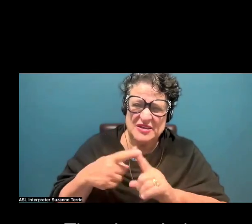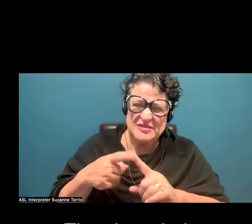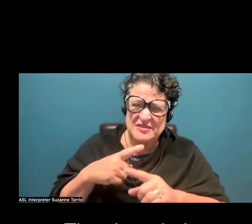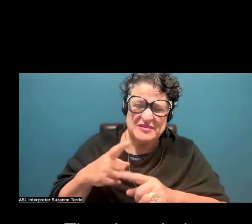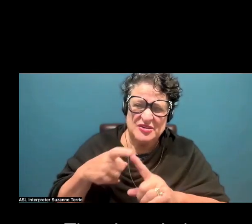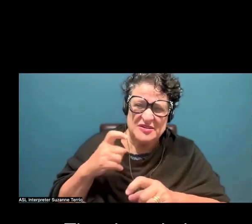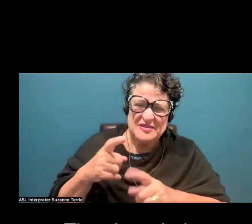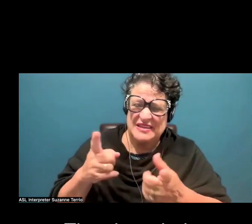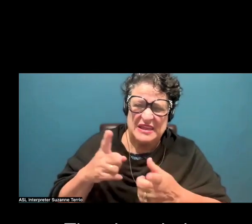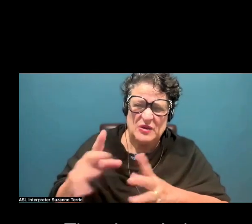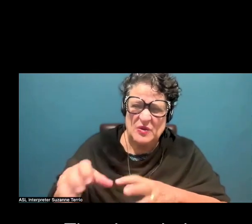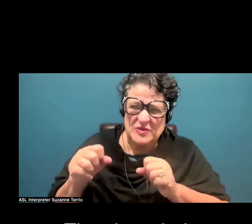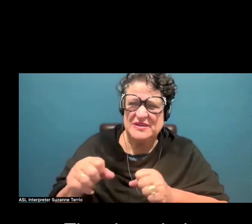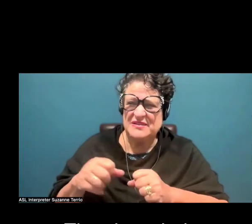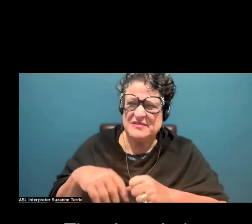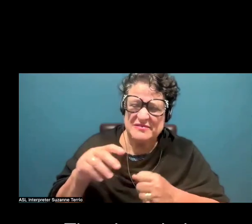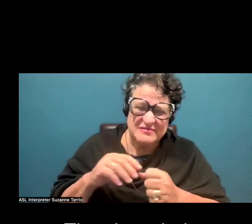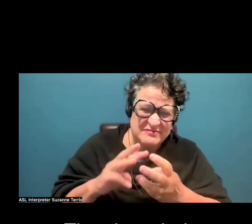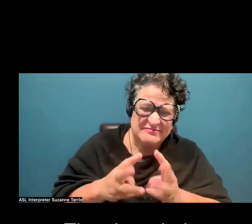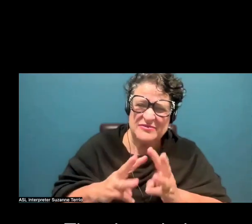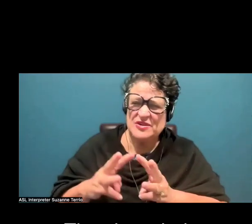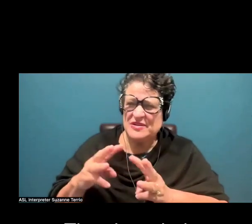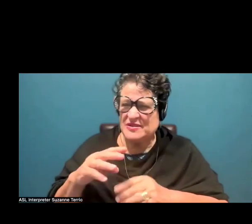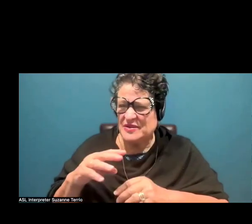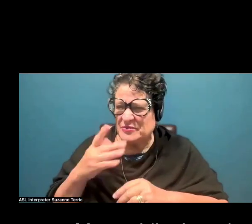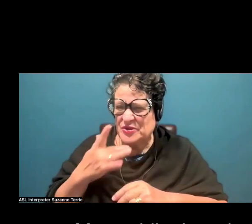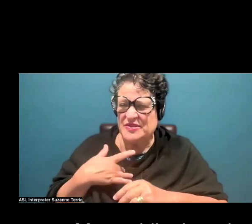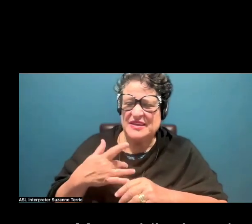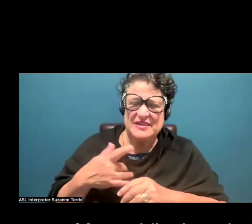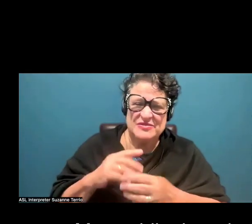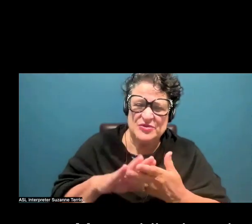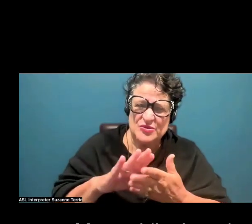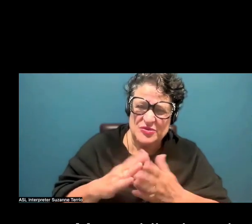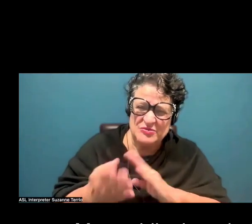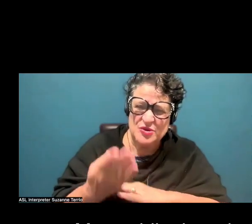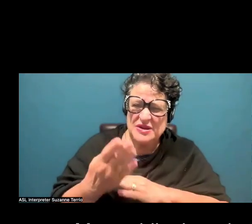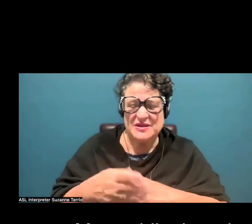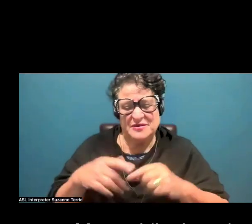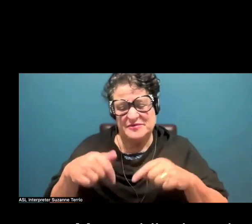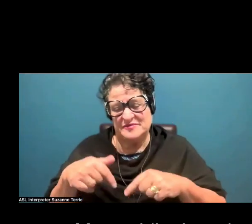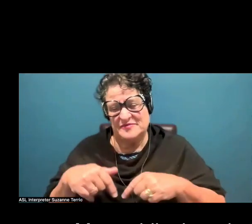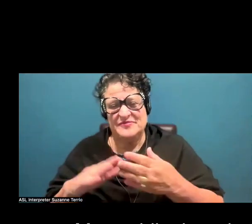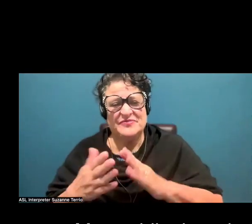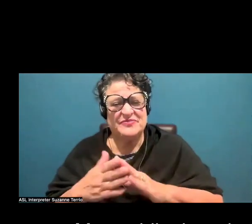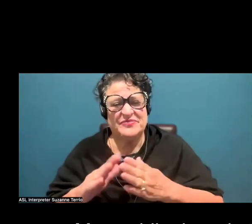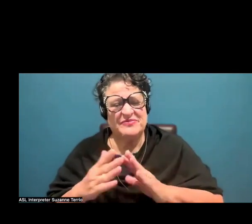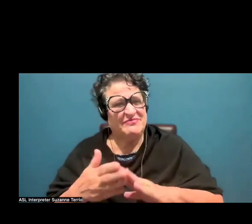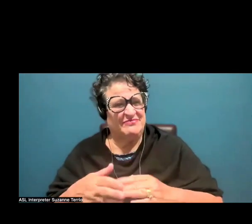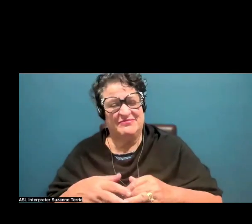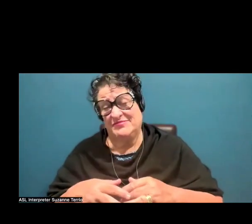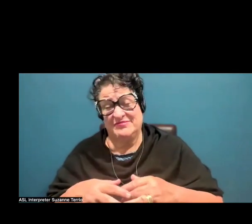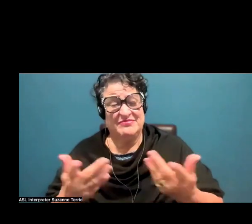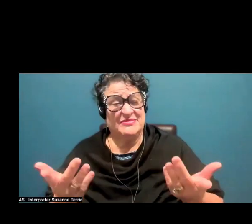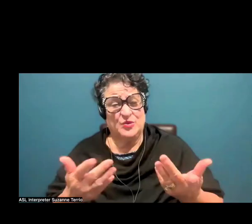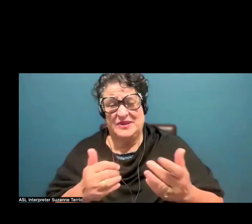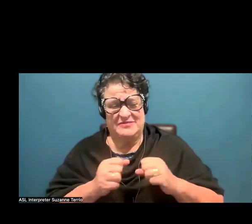so much of her, winters and birthdays and early school mornings. Meanwhile, here in Salt Cedar, we'd have traded half our lives away to have her for the rest